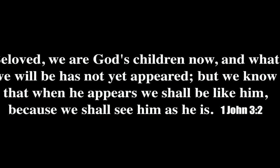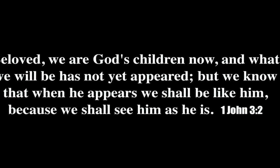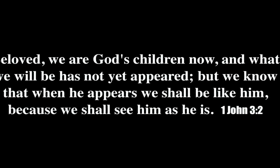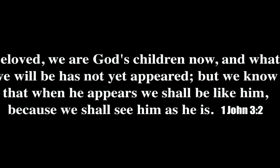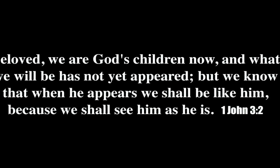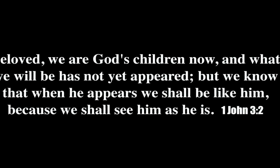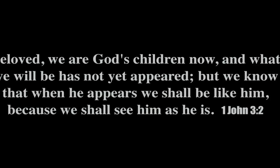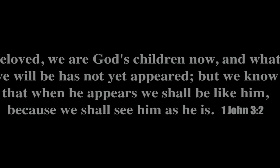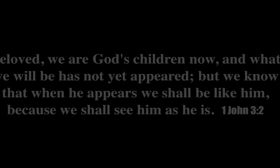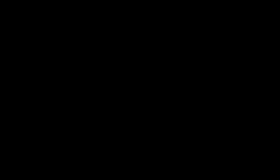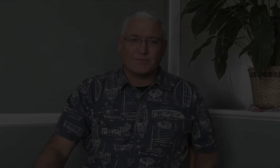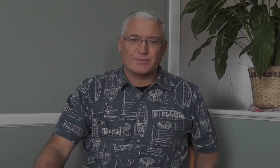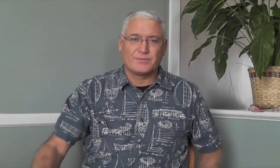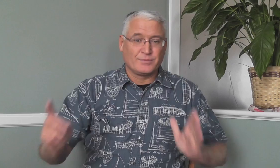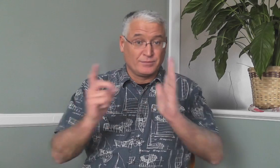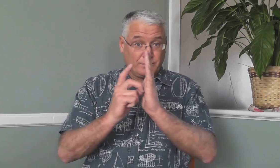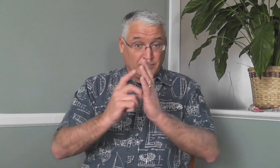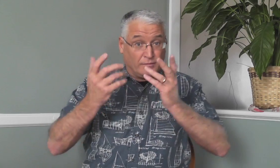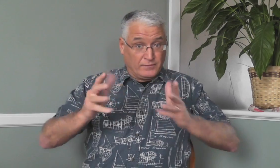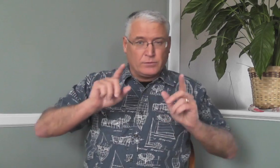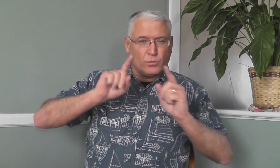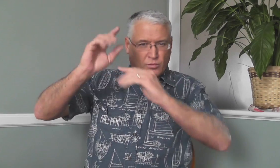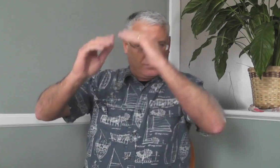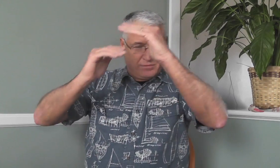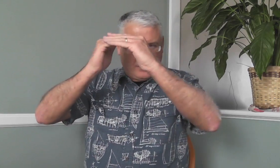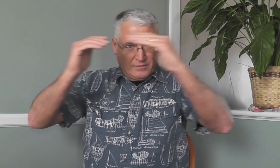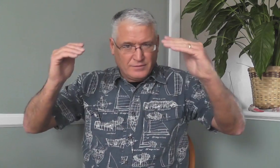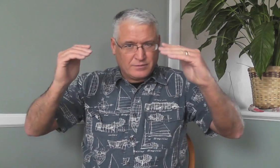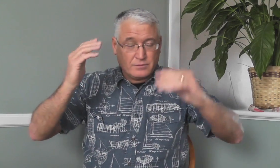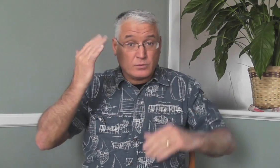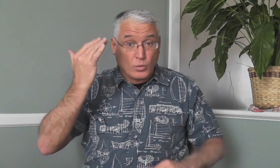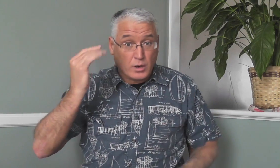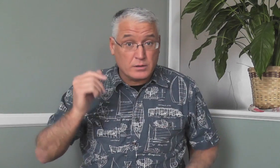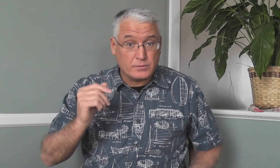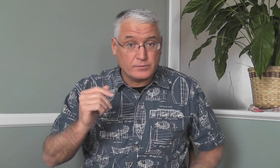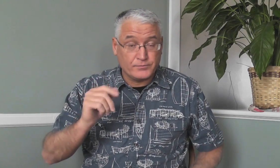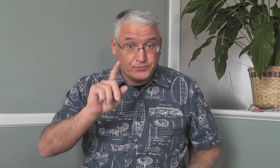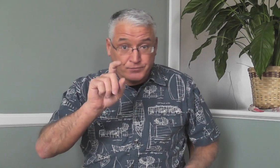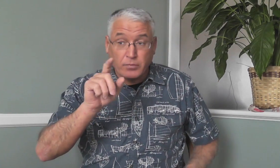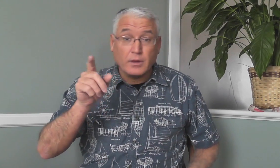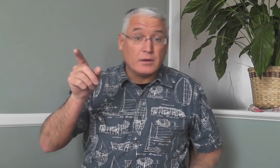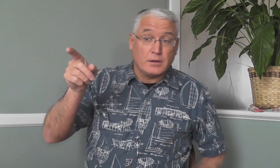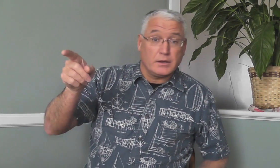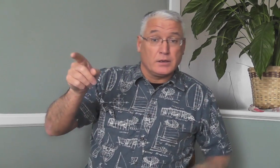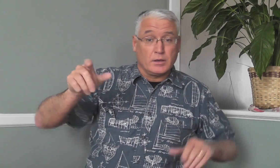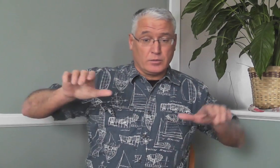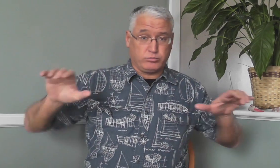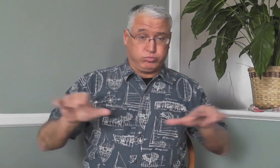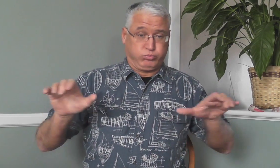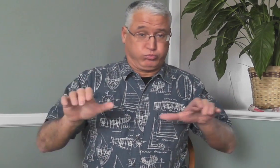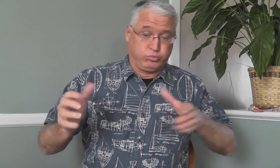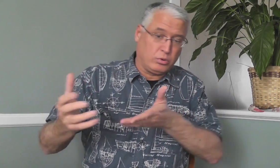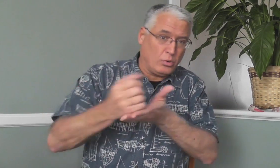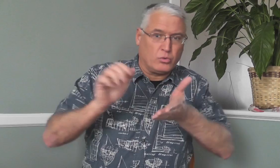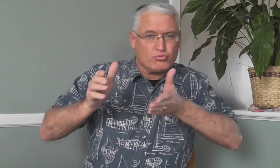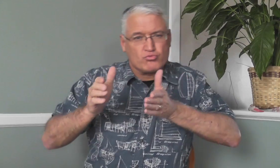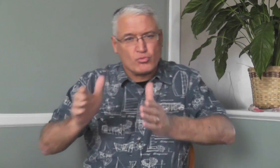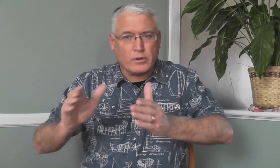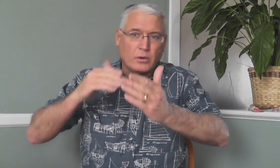we shall see him as he is. David Hanson went to heaven. Why? Is it because he did work to earn